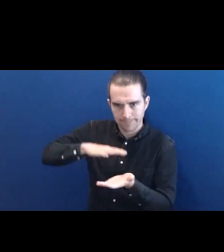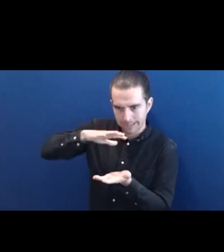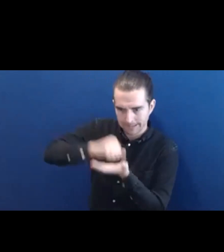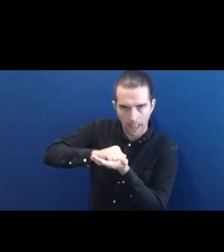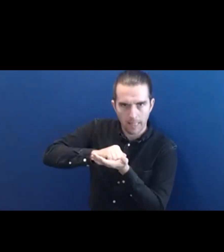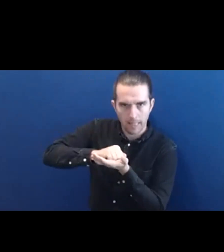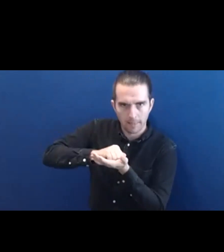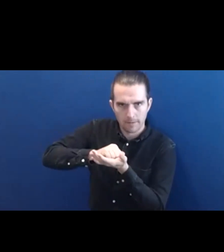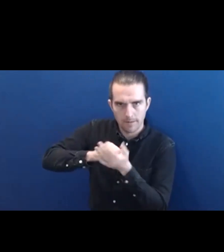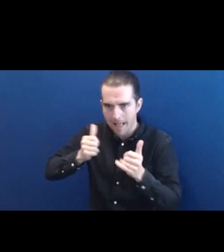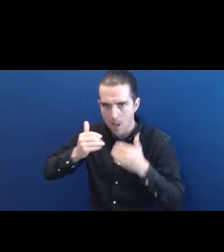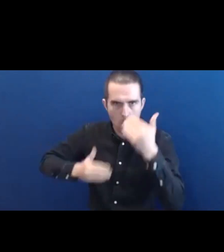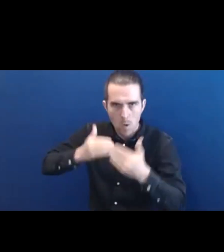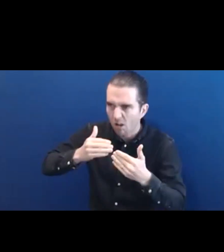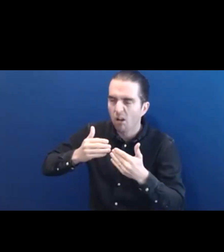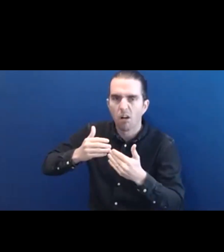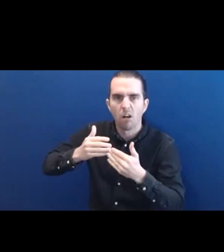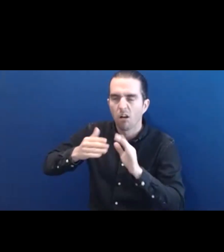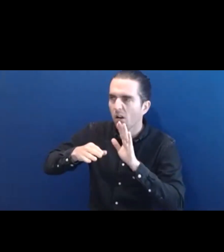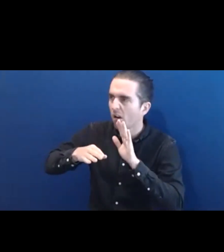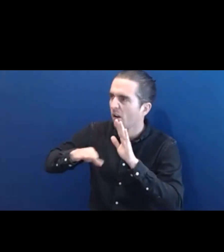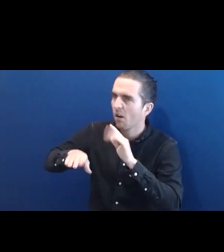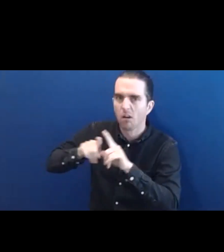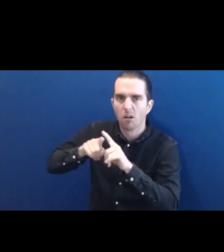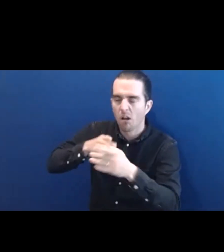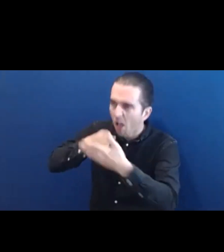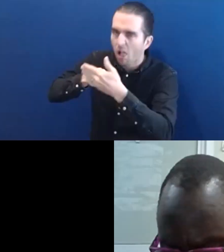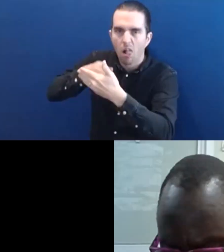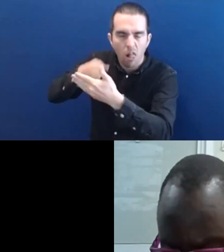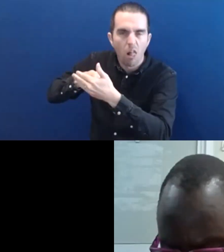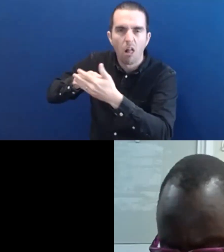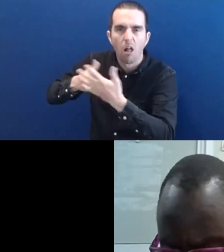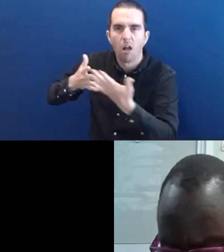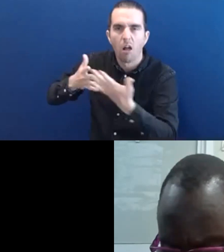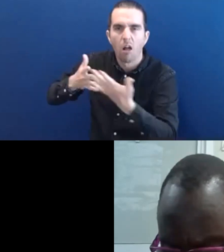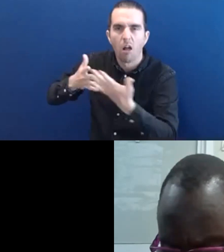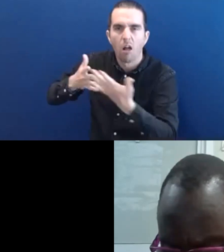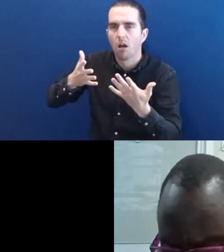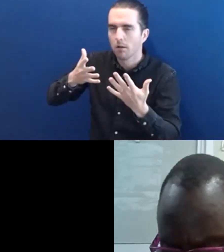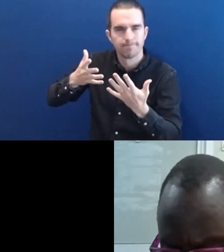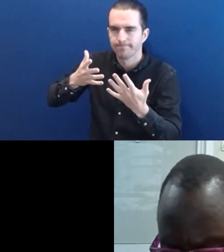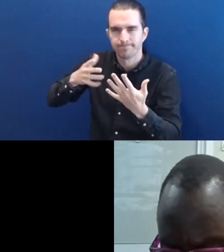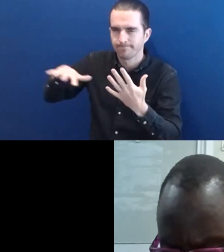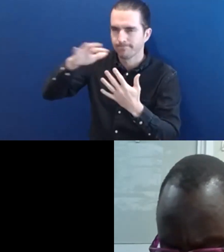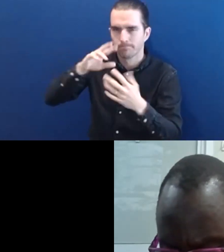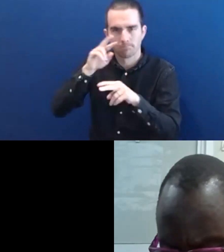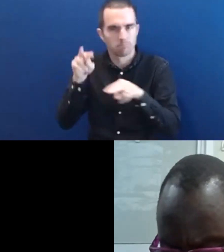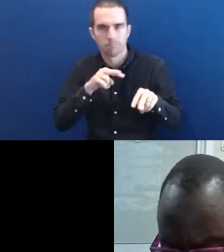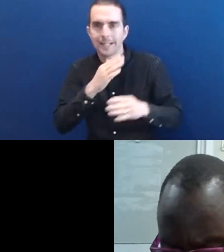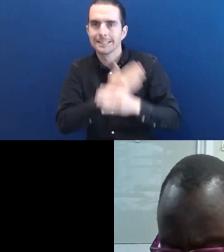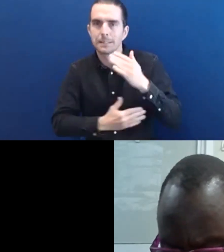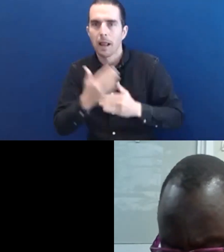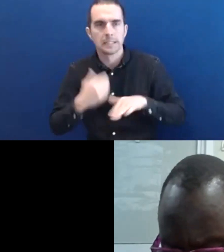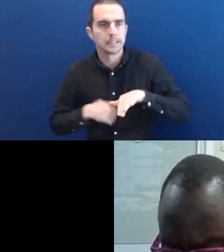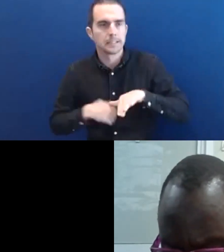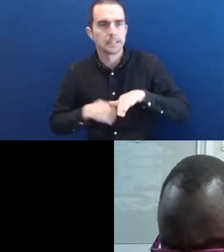People don't recognize that a disability is a cross-cutting issue, and sometimes they take